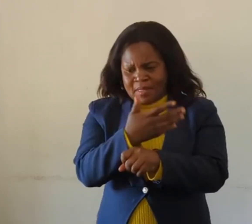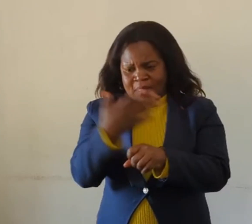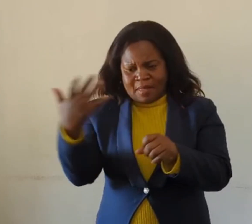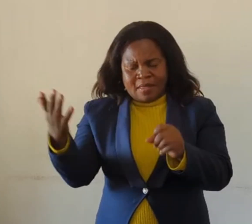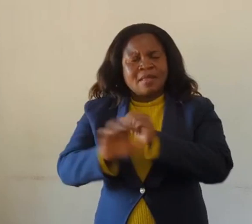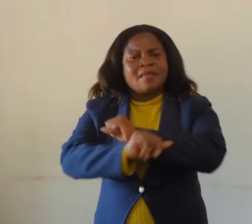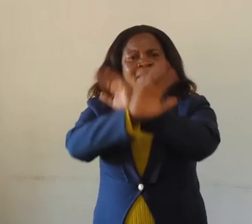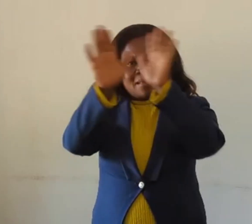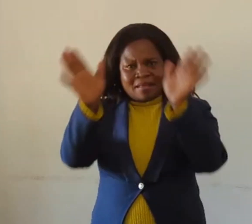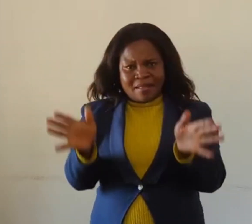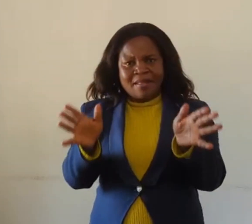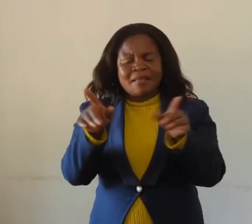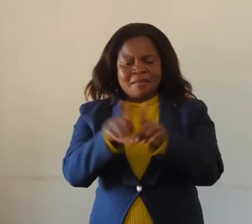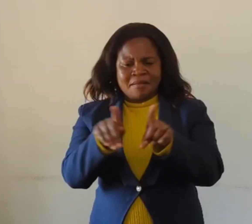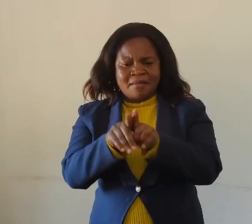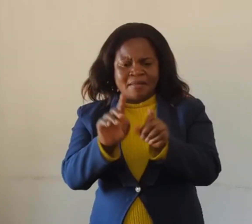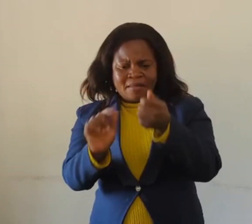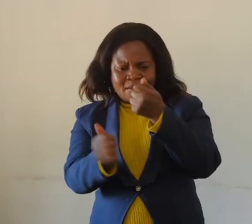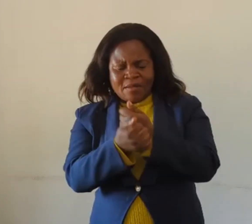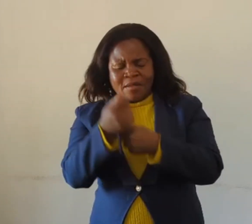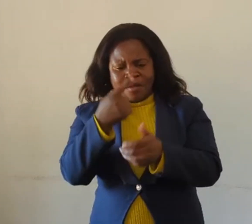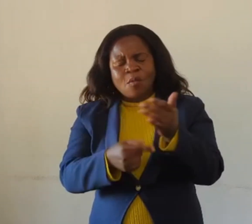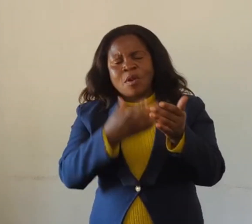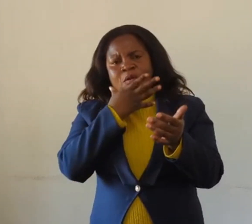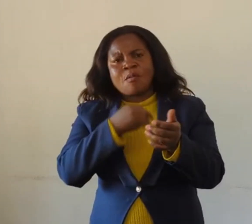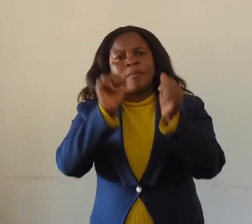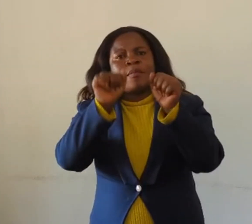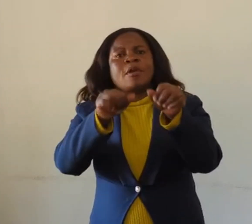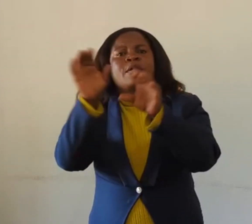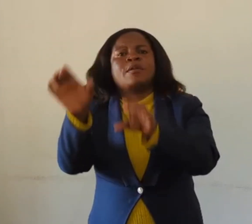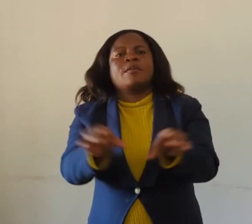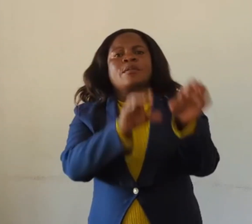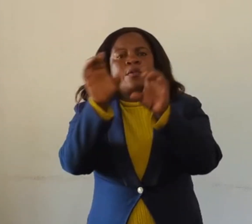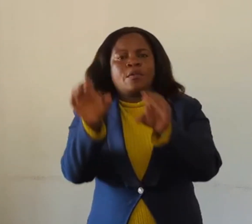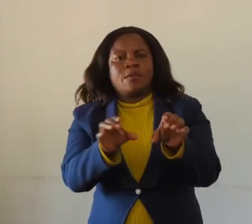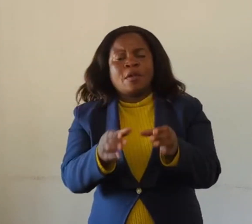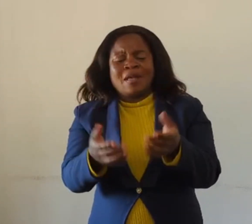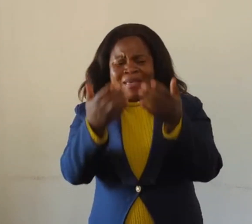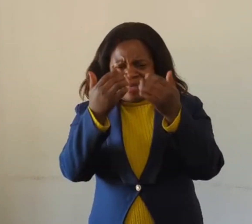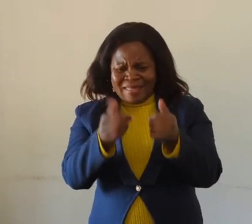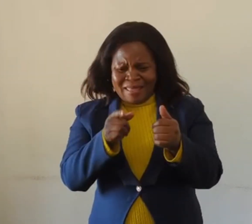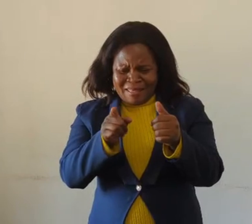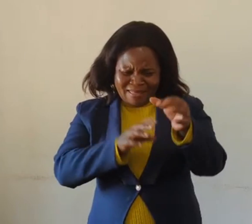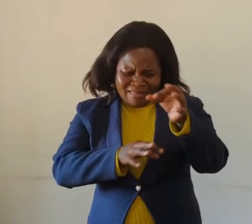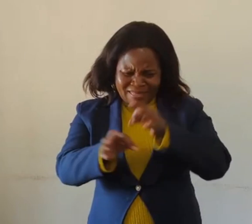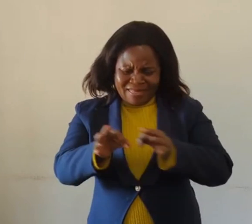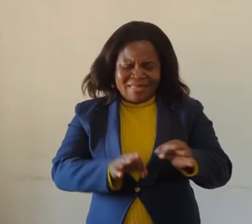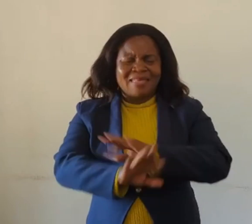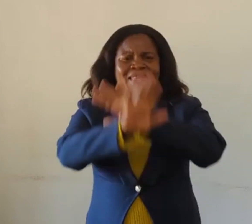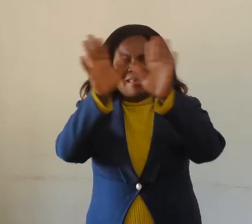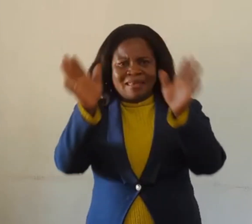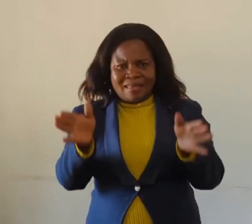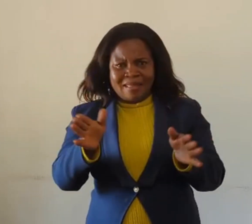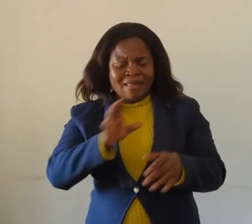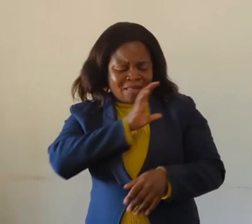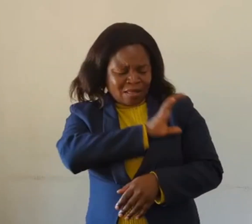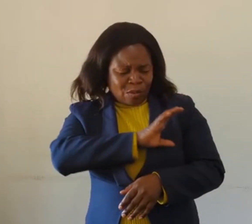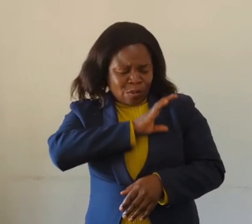and to change what the Commission can do. It now clearly states that the Code of Conduct is in the